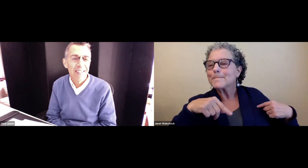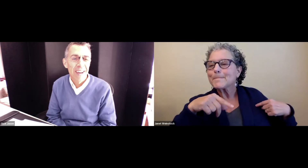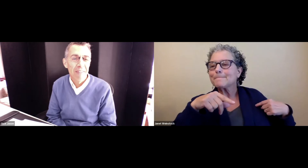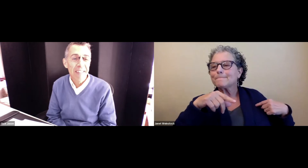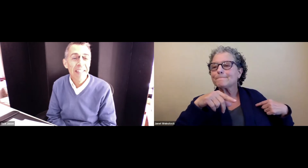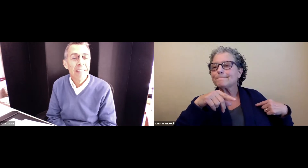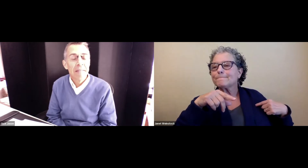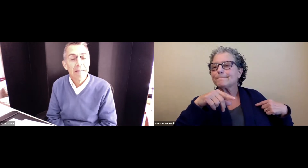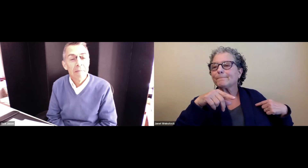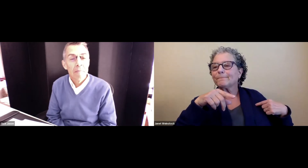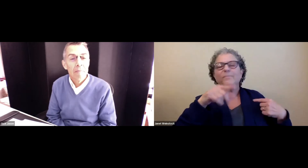limit.